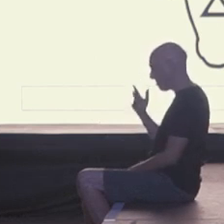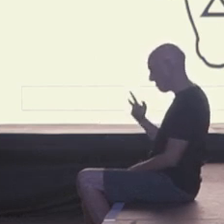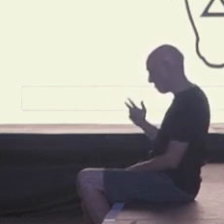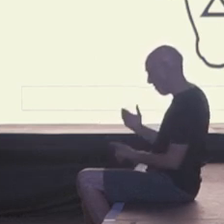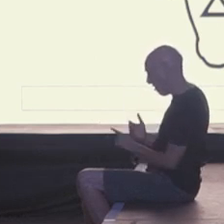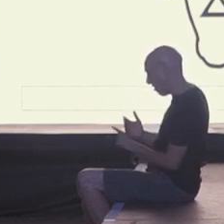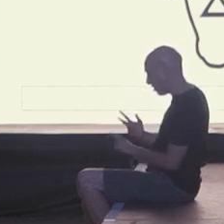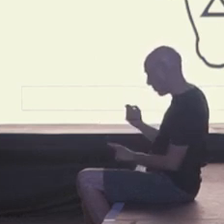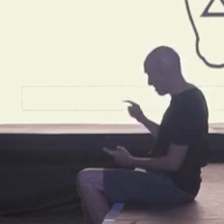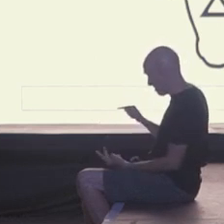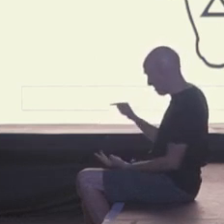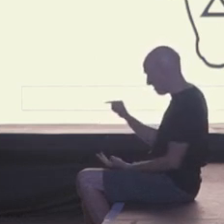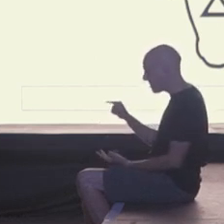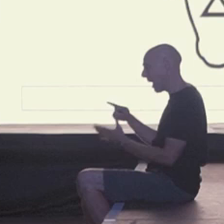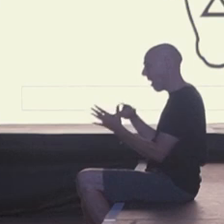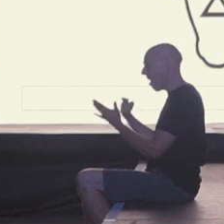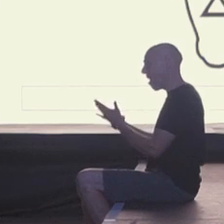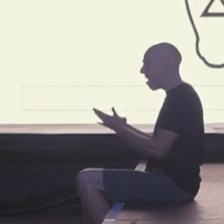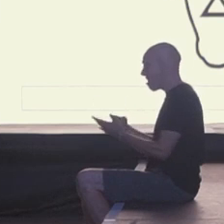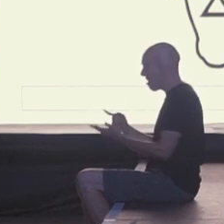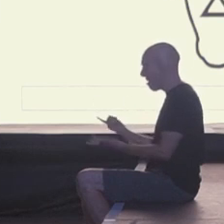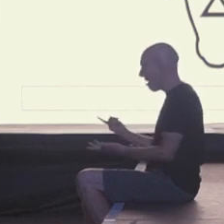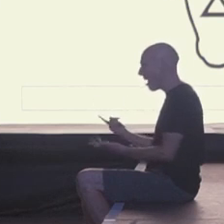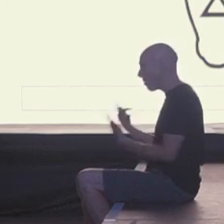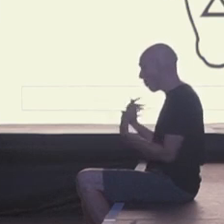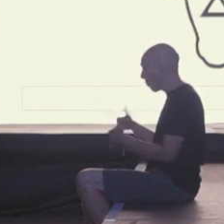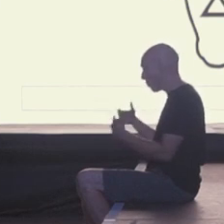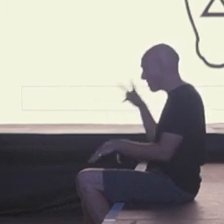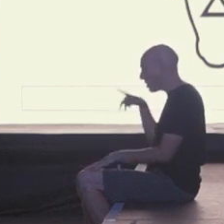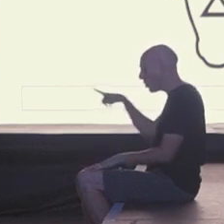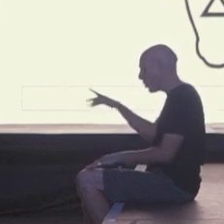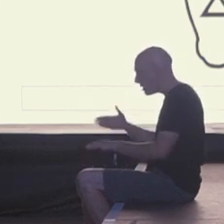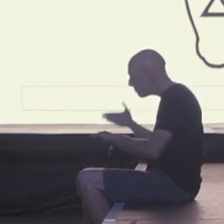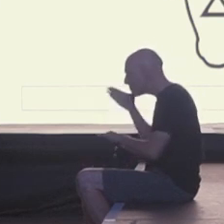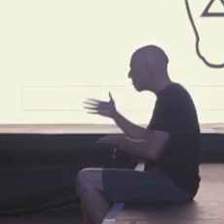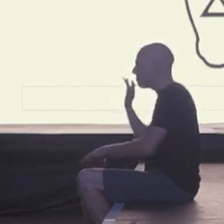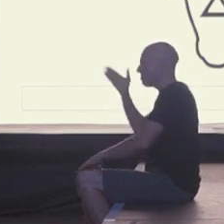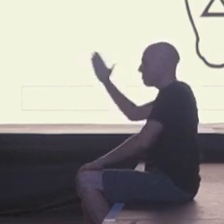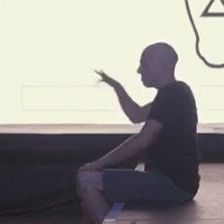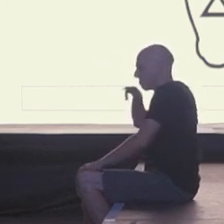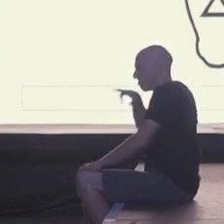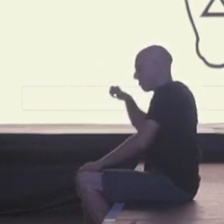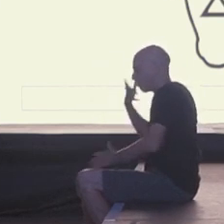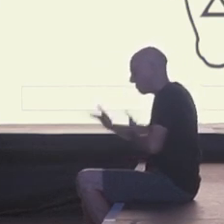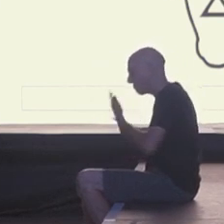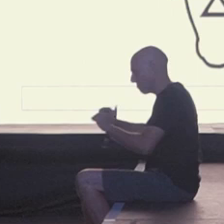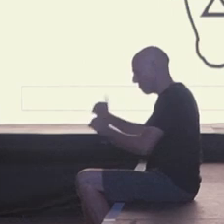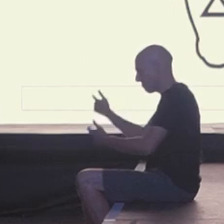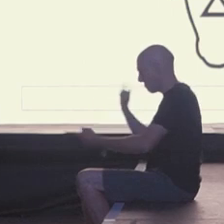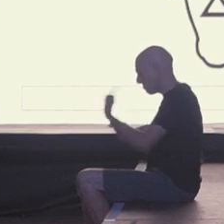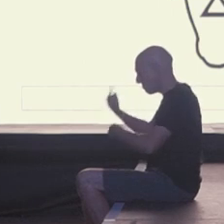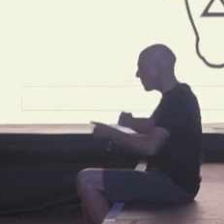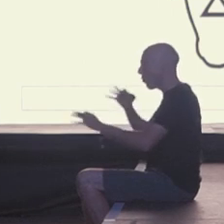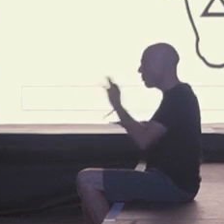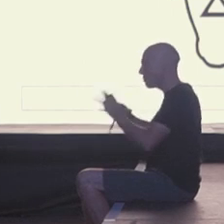and it's so incredible to see you up there and speaking so eloquently and articulately and answering all the questions. And I